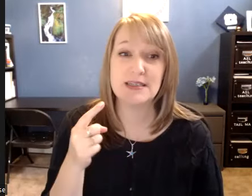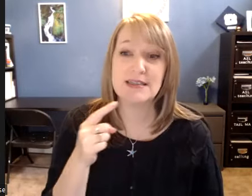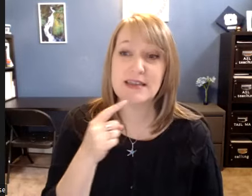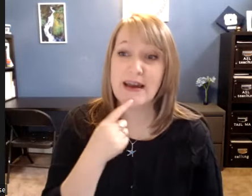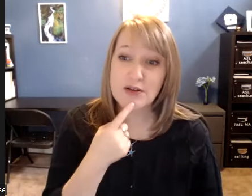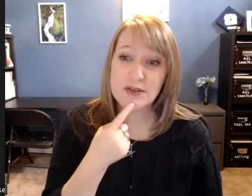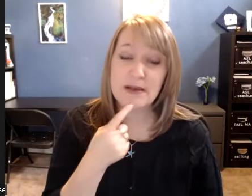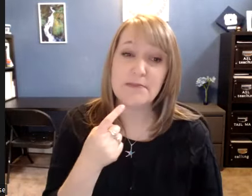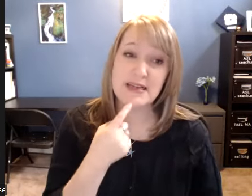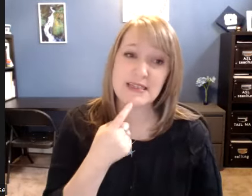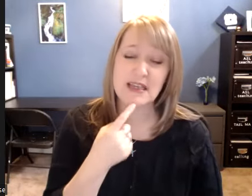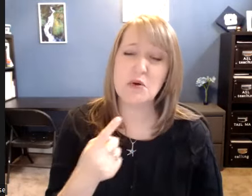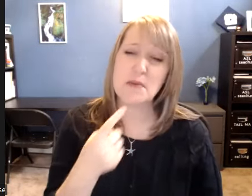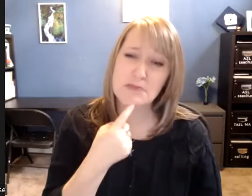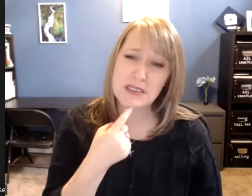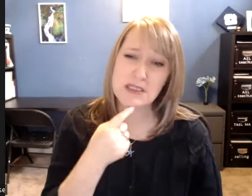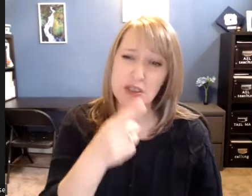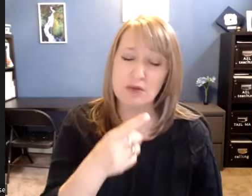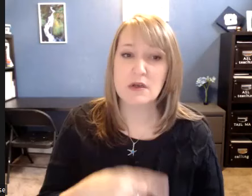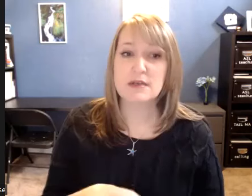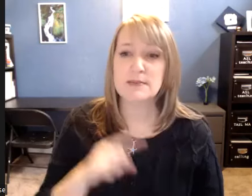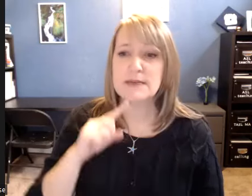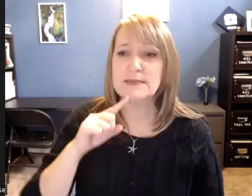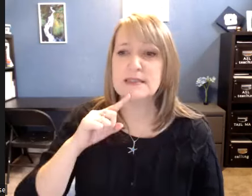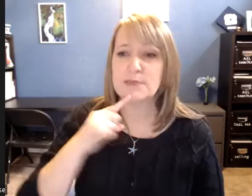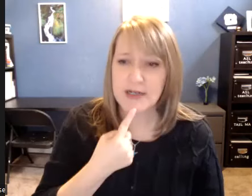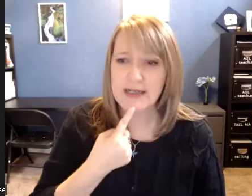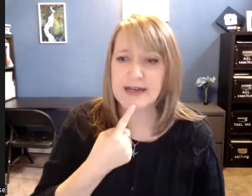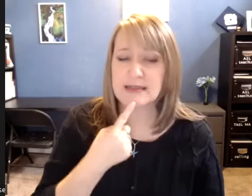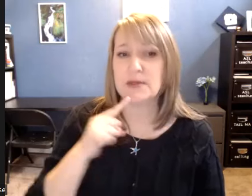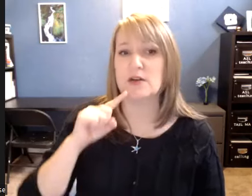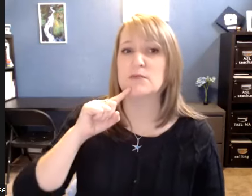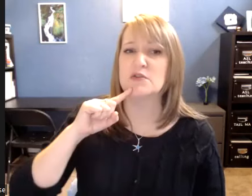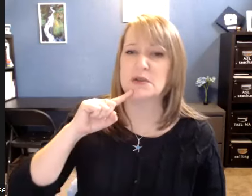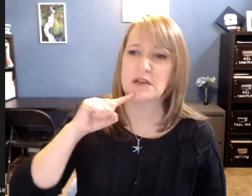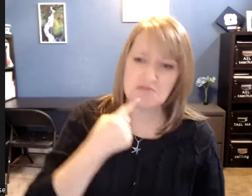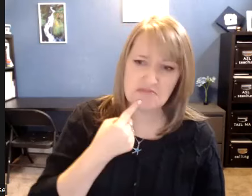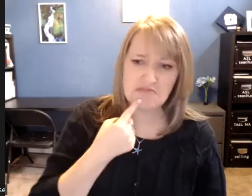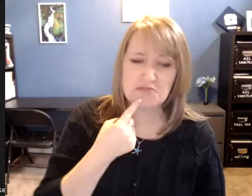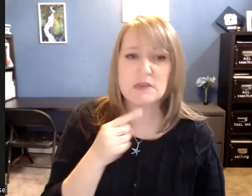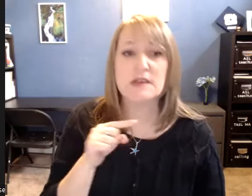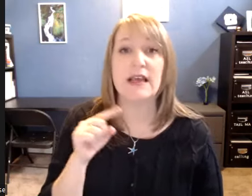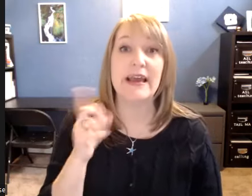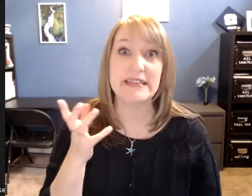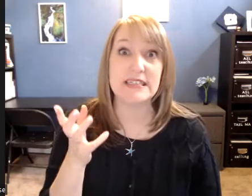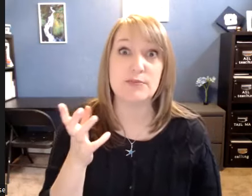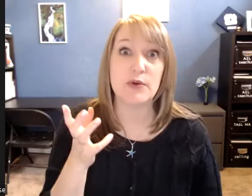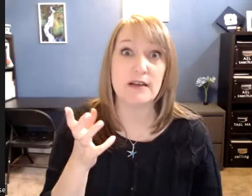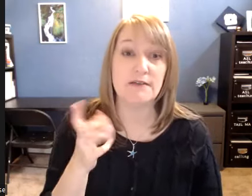this can also mean miss, like, oh, I miss you. Sometimes disappointed has a bigger movement, like, and a disappointed